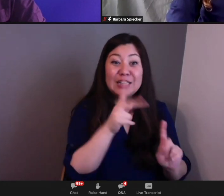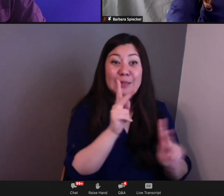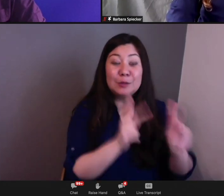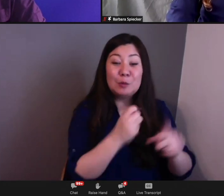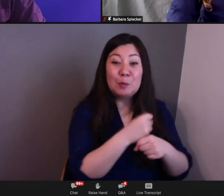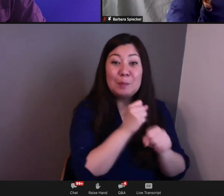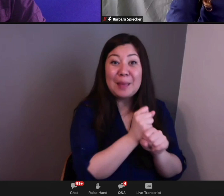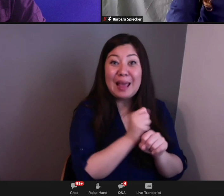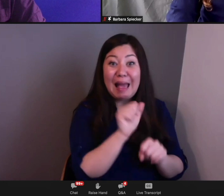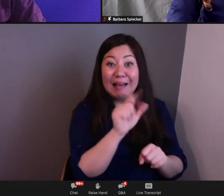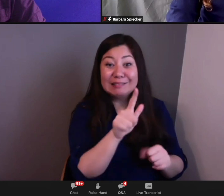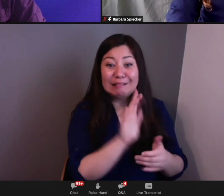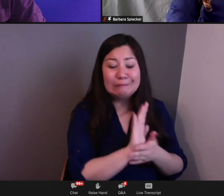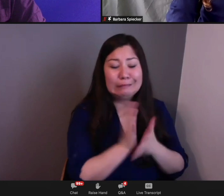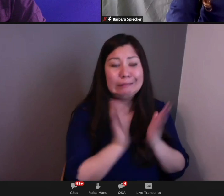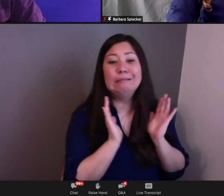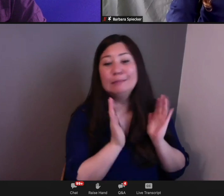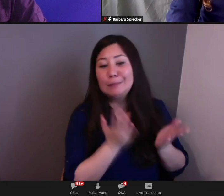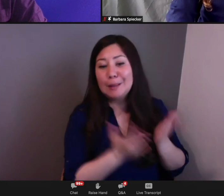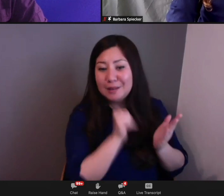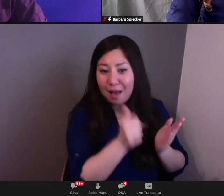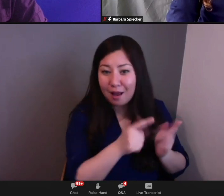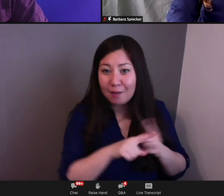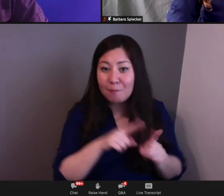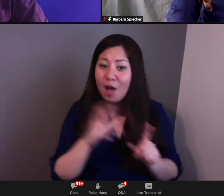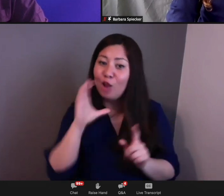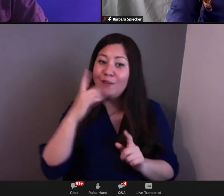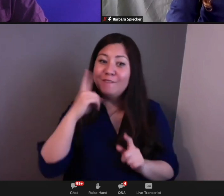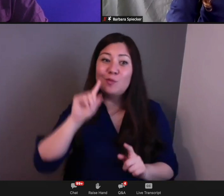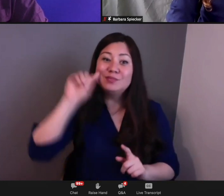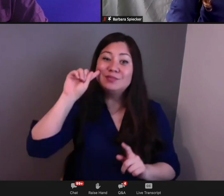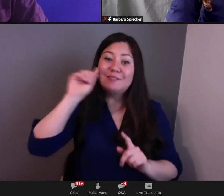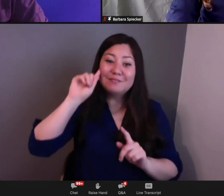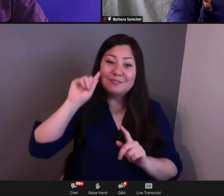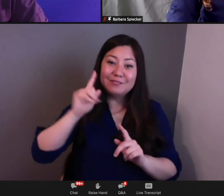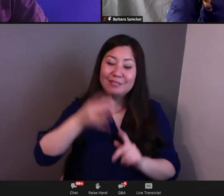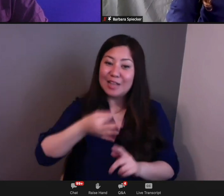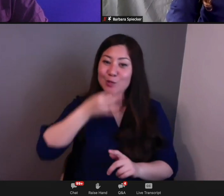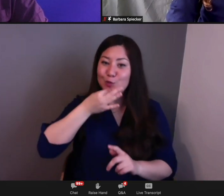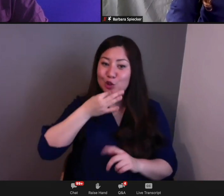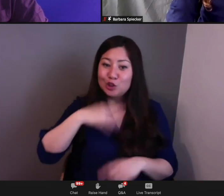engineer, having someone with them. Yeah. Next question.